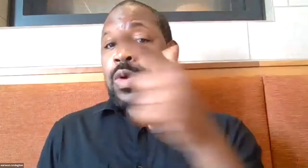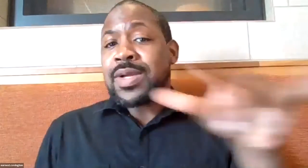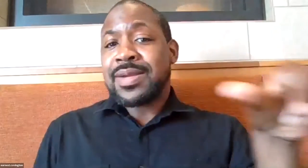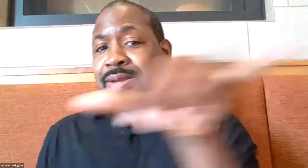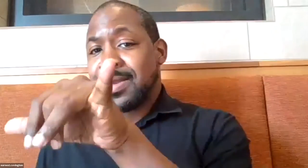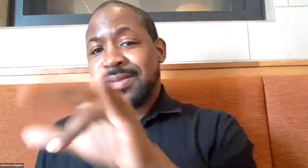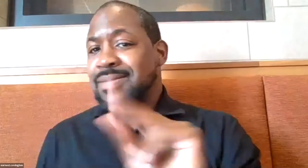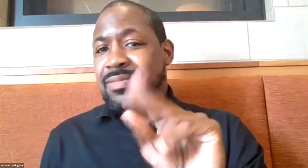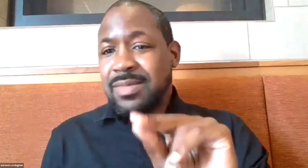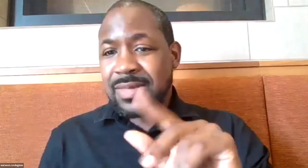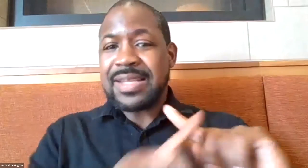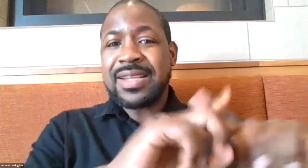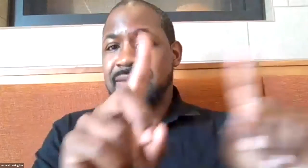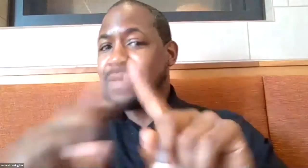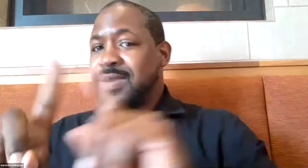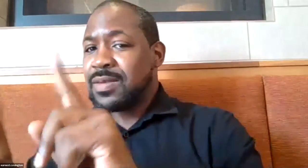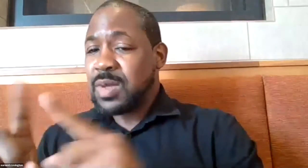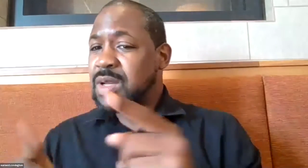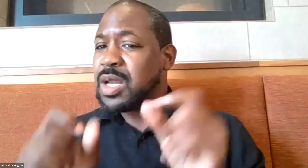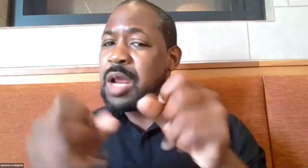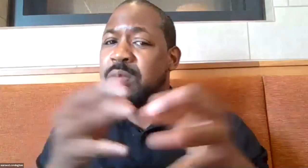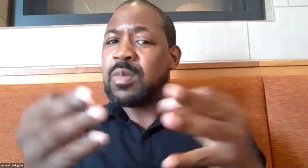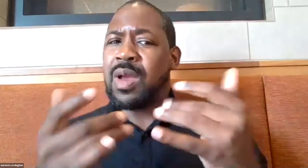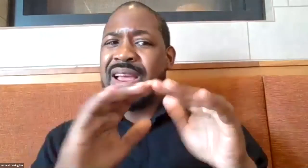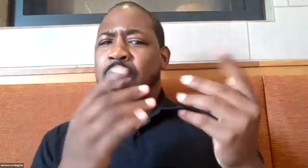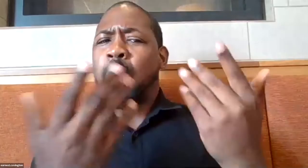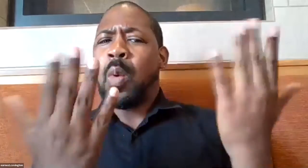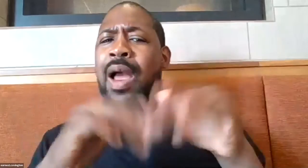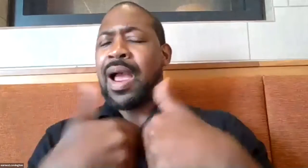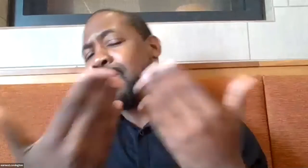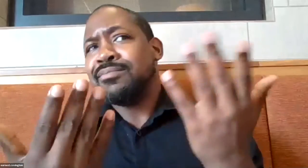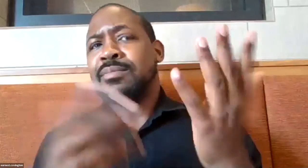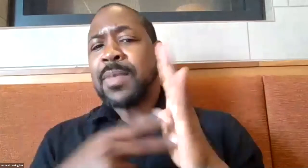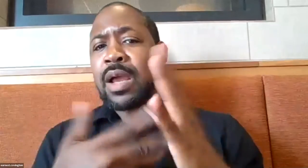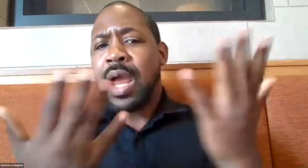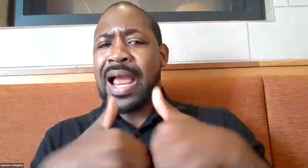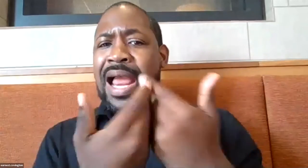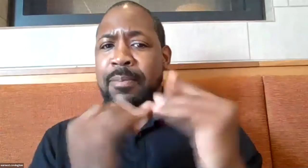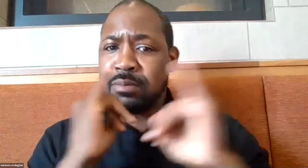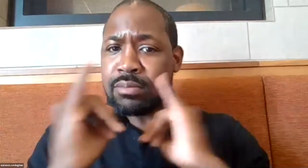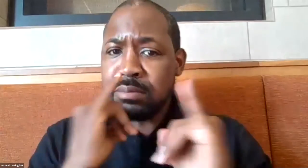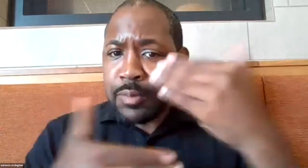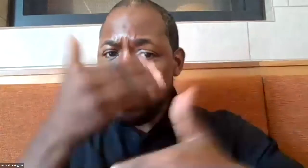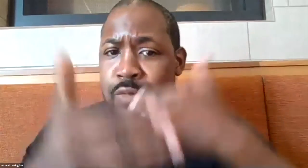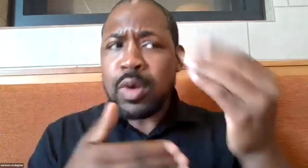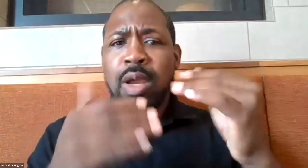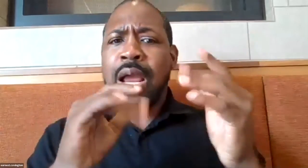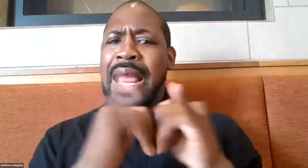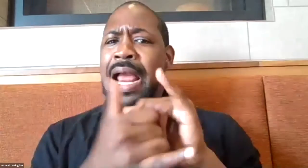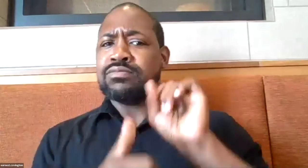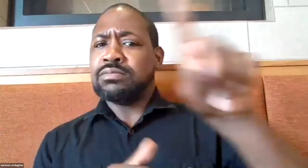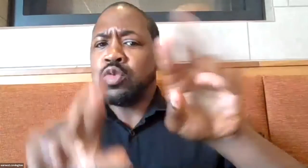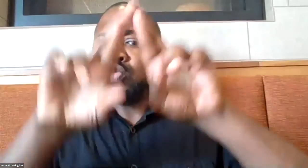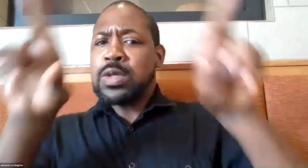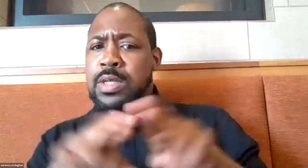know, many deaf and hard of hearing people think that the application process and the interview process is very similar, but it's not. They're probably different in